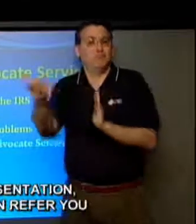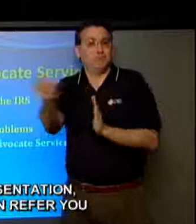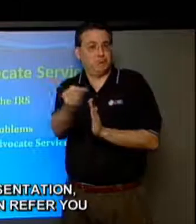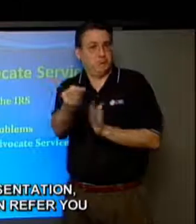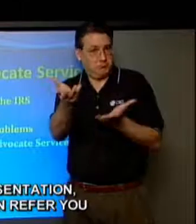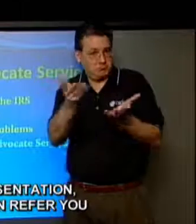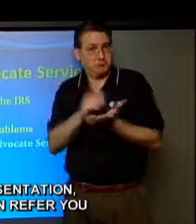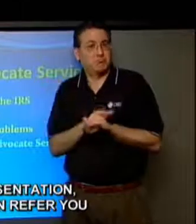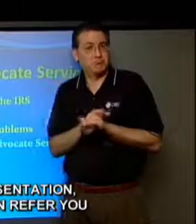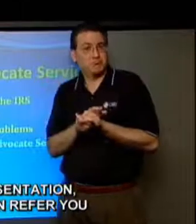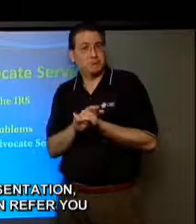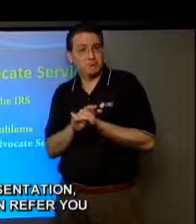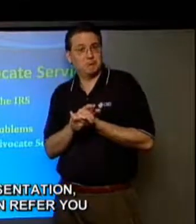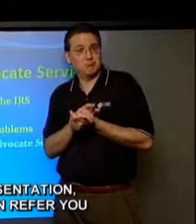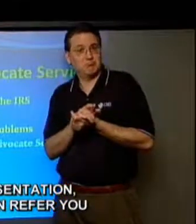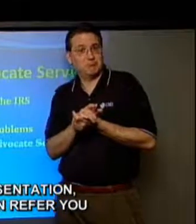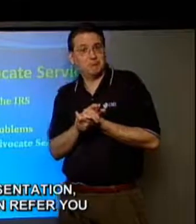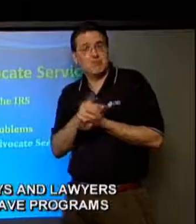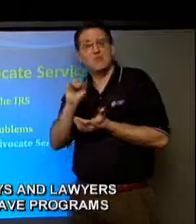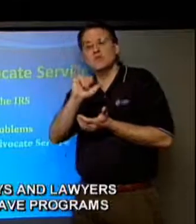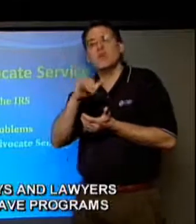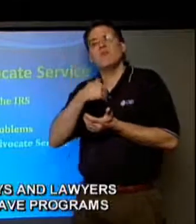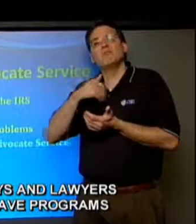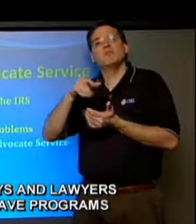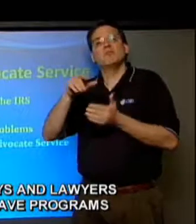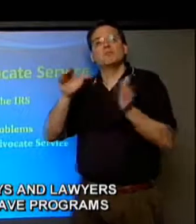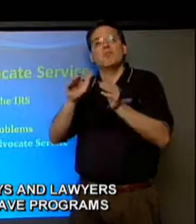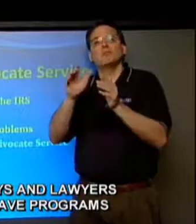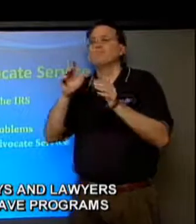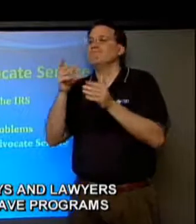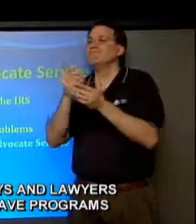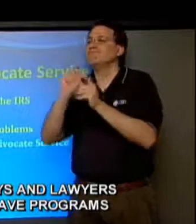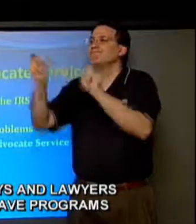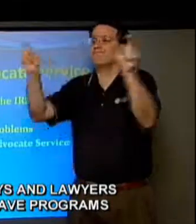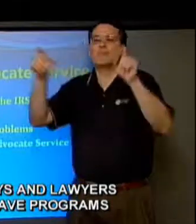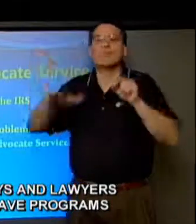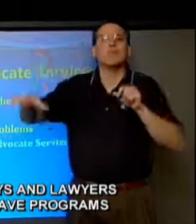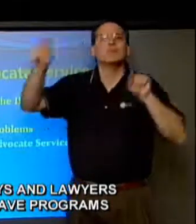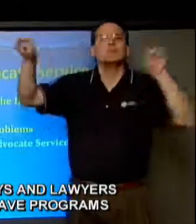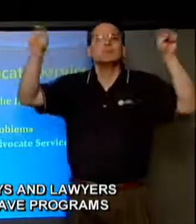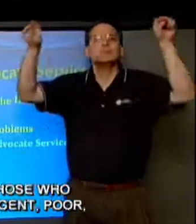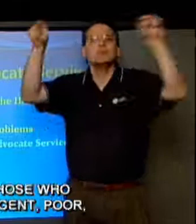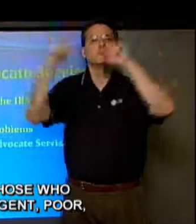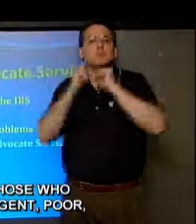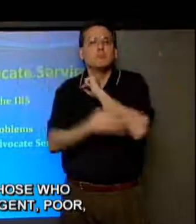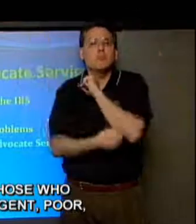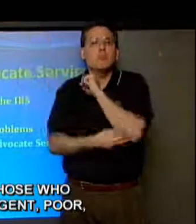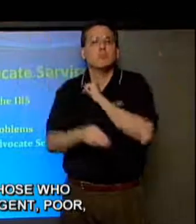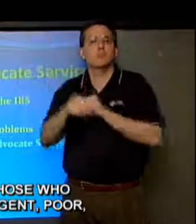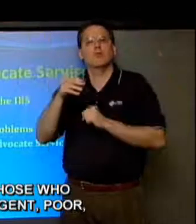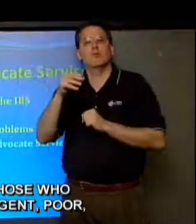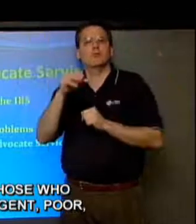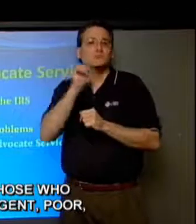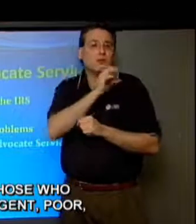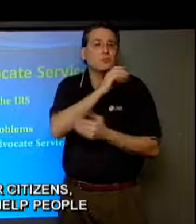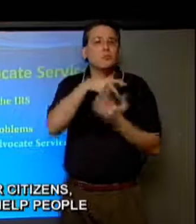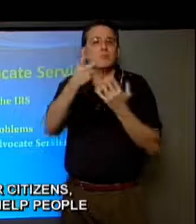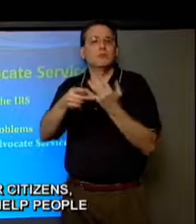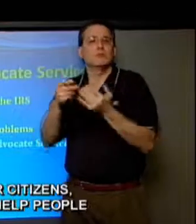representation, they can refer you to attorneys and lawyers, and they have programs for those who are indigent or poor, for senior